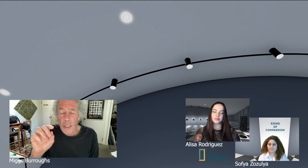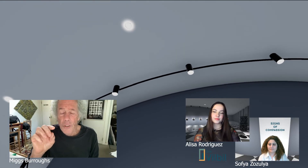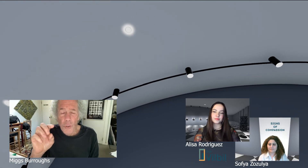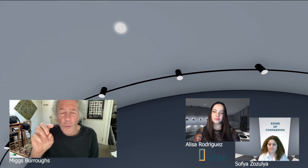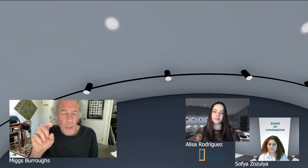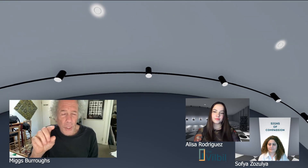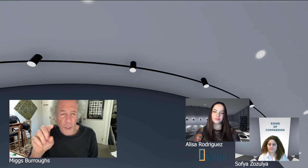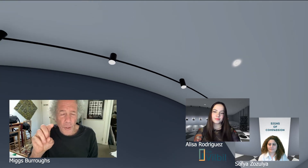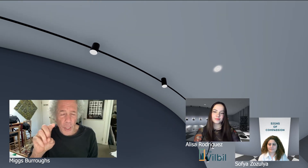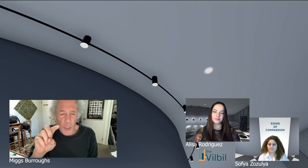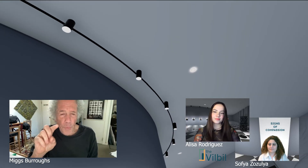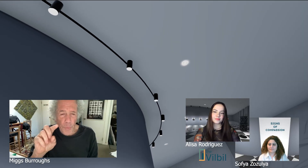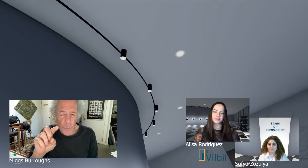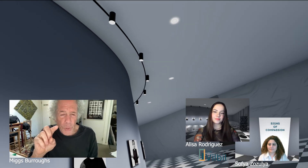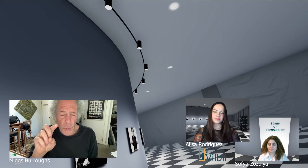there's only 6 or 8 bumps,